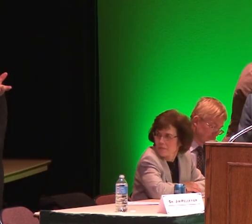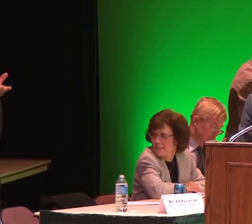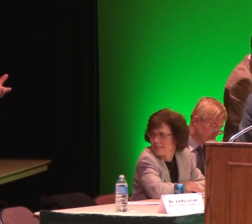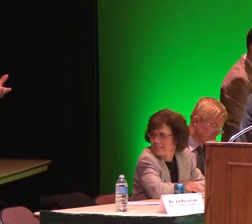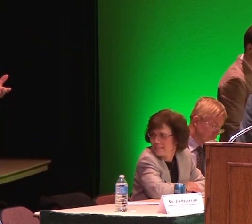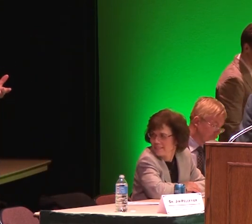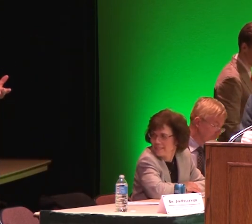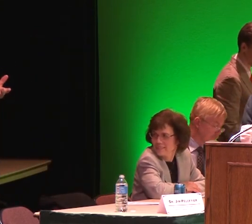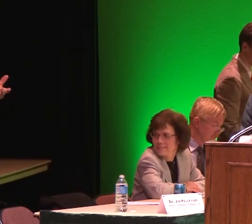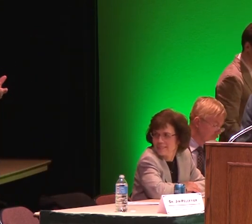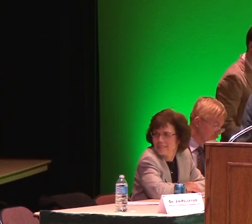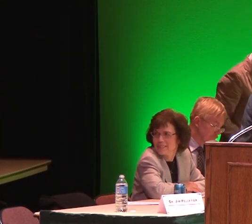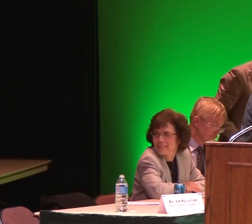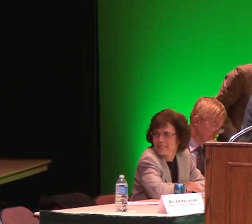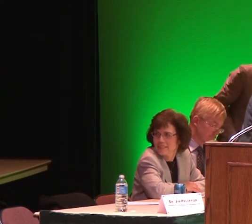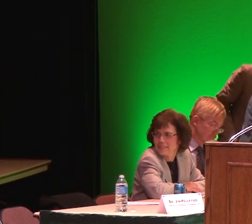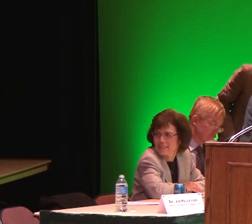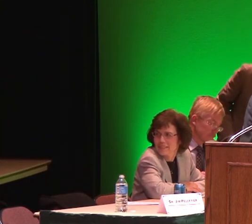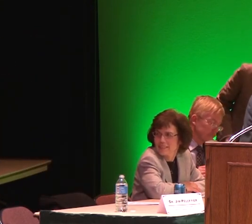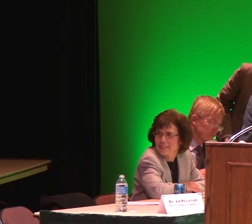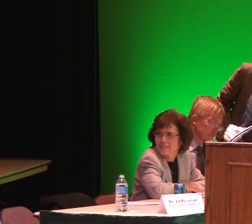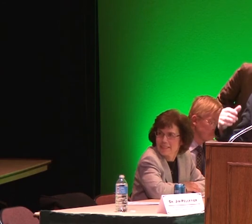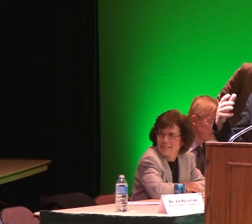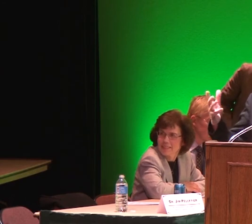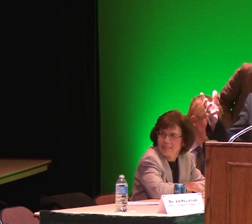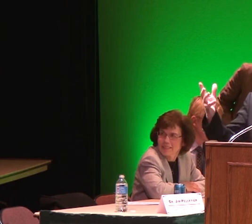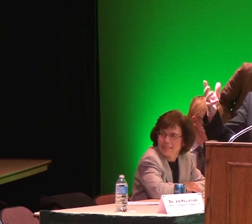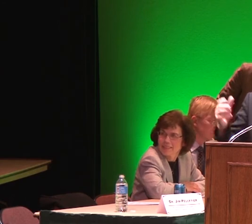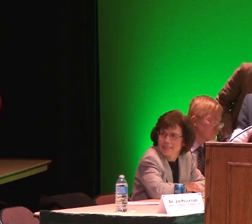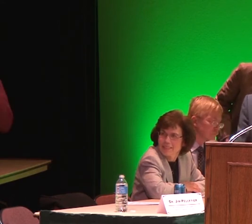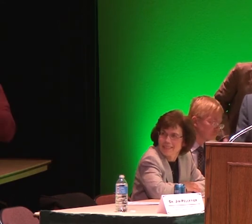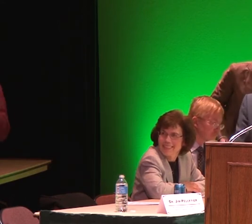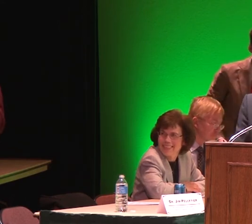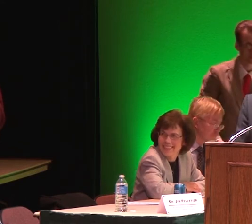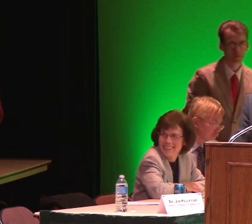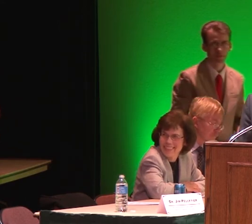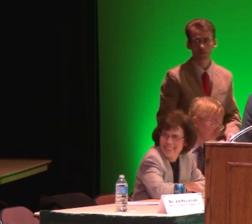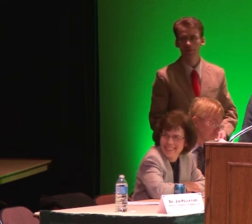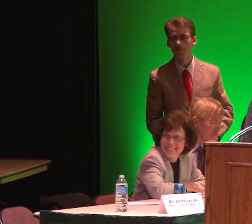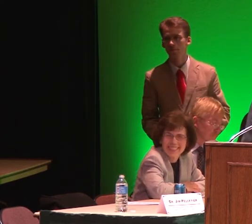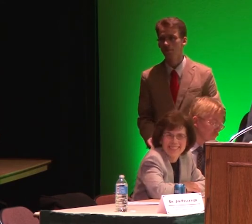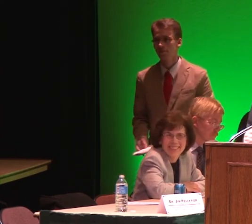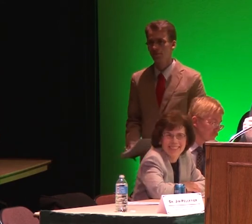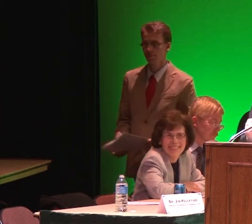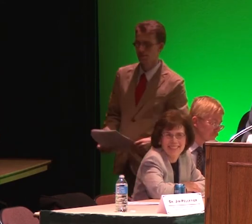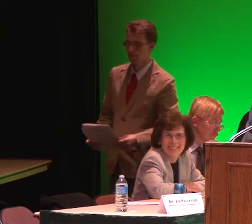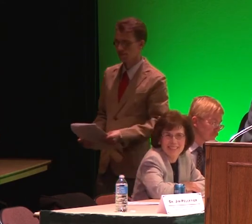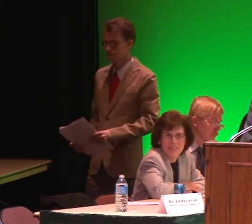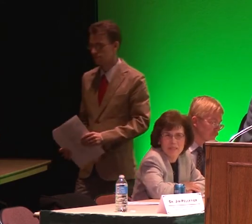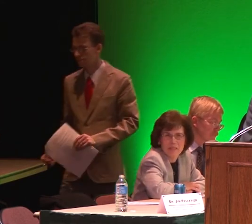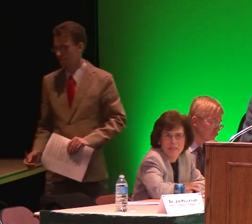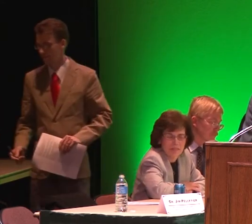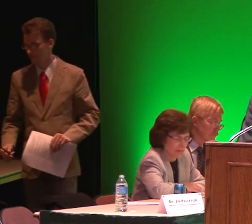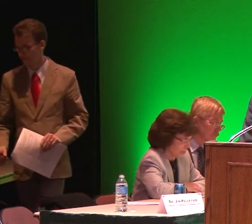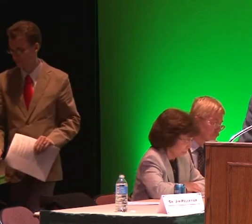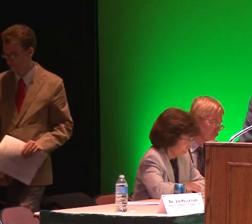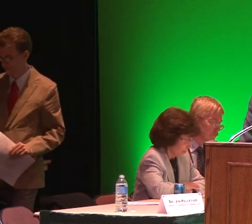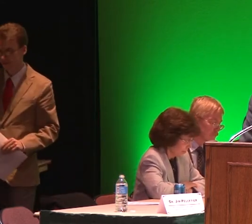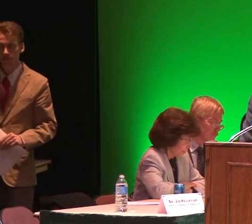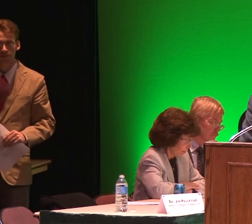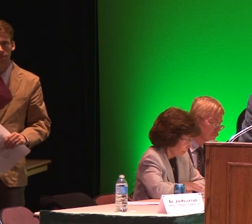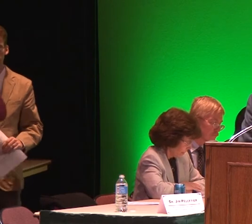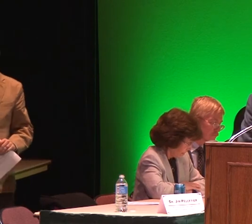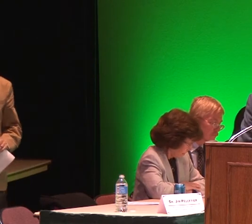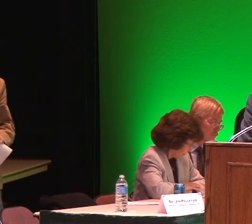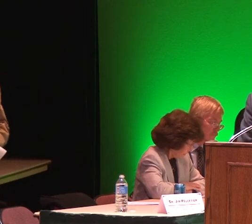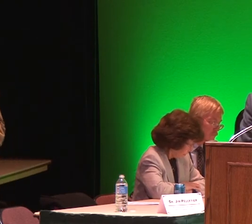he didn't get here late, he got here on time, and yet he's doing yeoman's work. Wow, that's great. The third